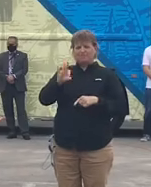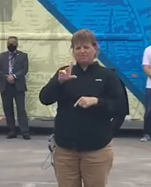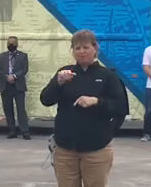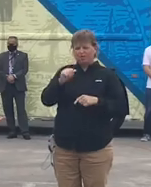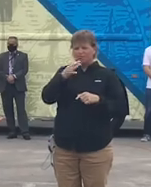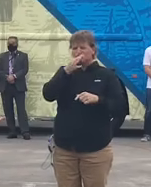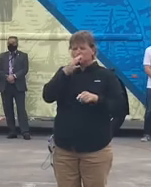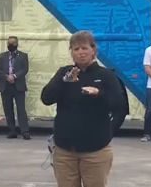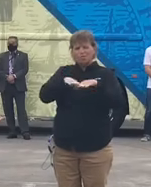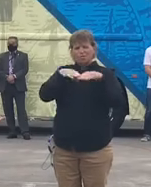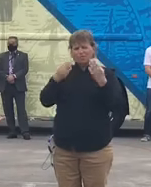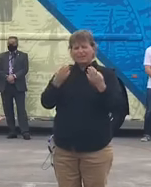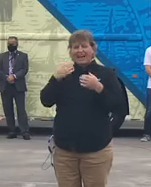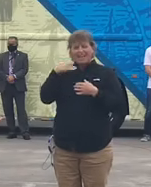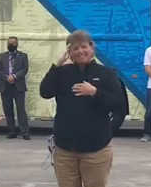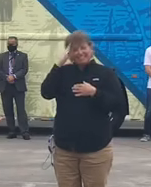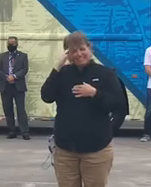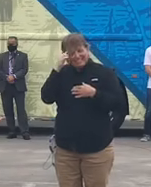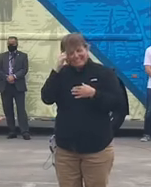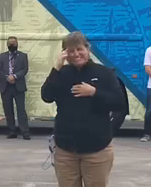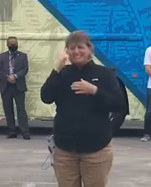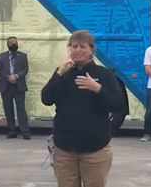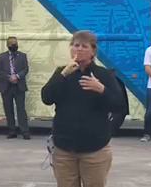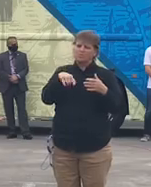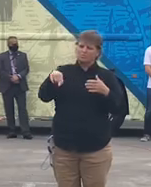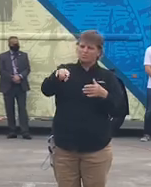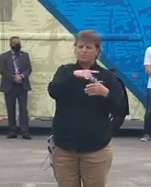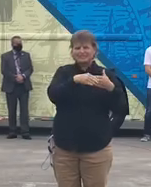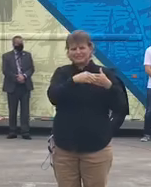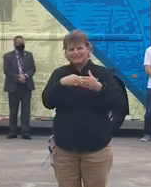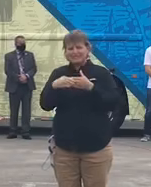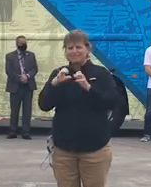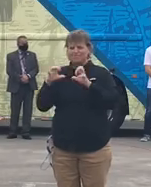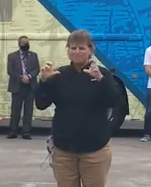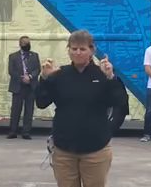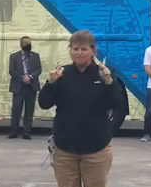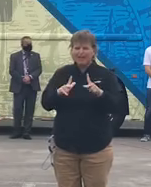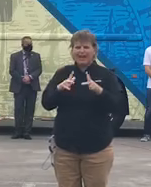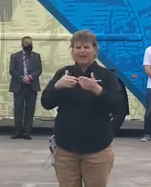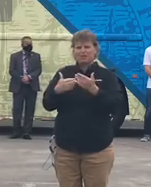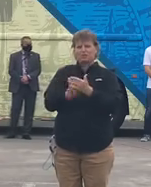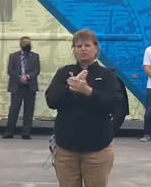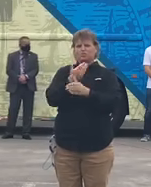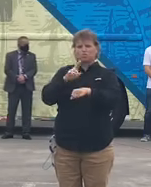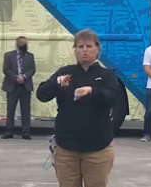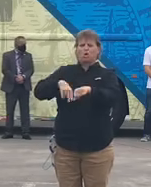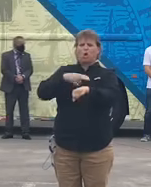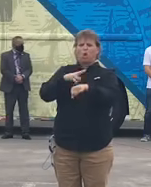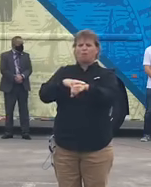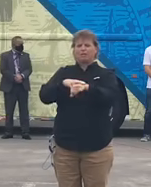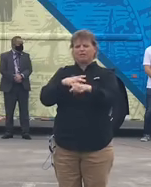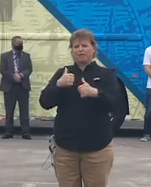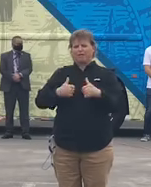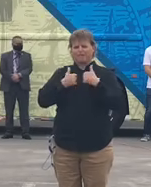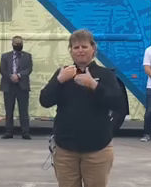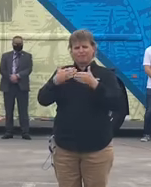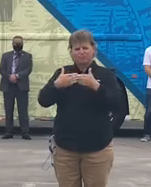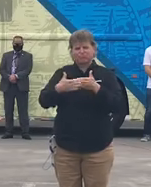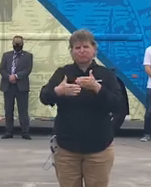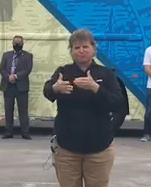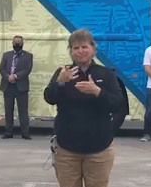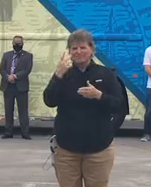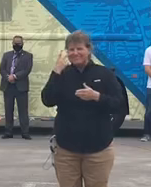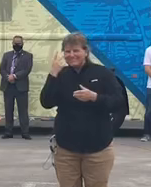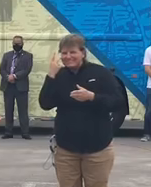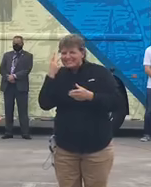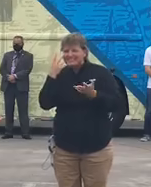South Florida to really help lead Florida back. So I look forward to working with Mayor Jimenez and other folks down here. And with that, I'm happy to take a few questions. Yes,